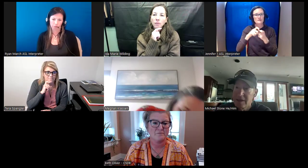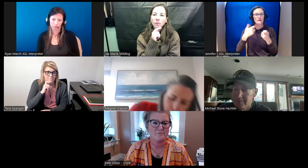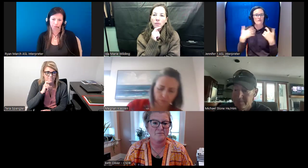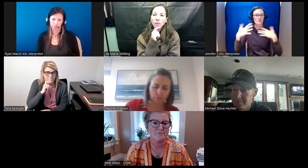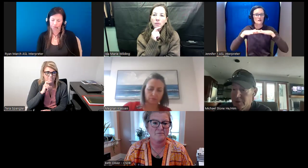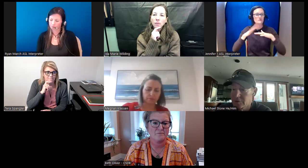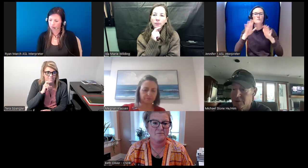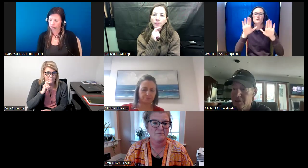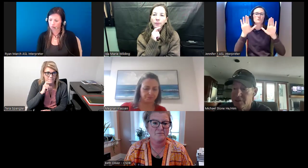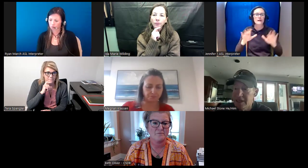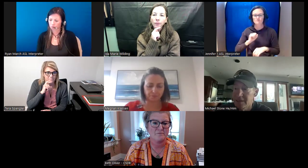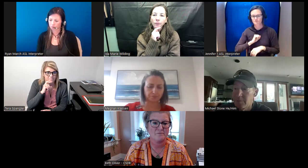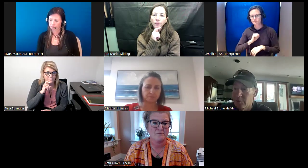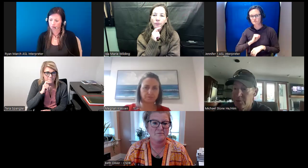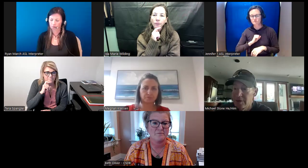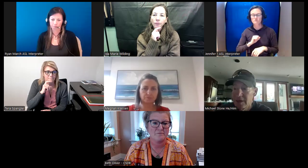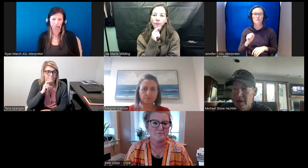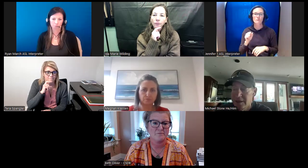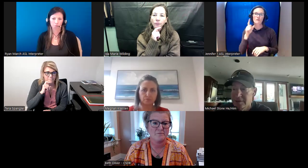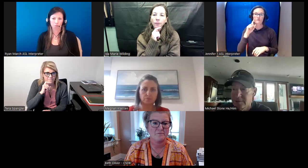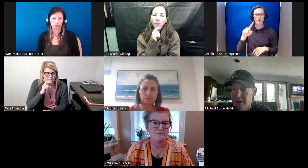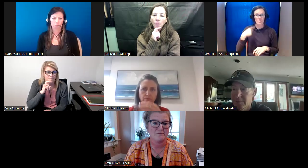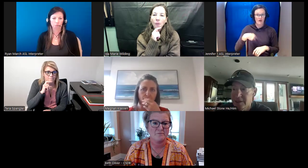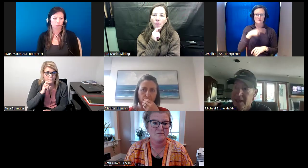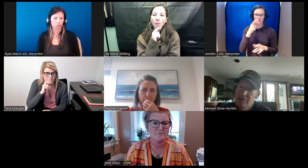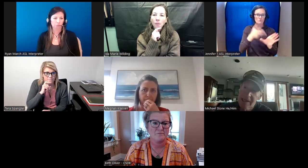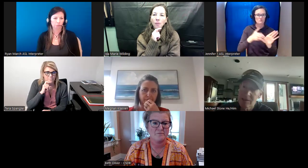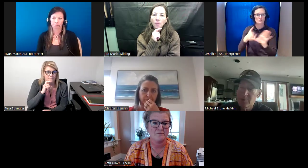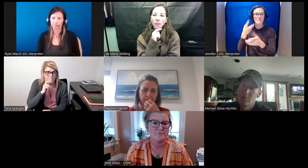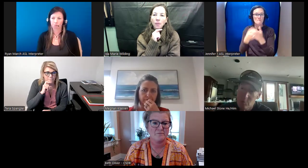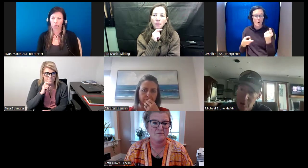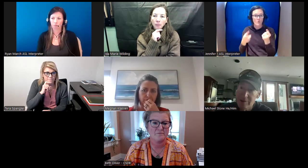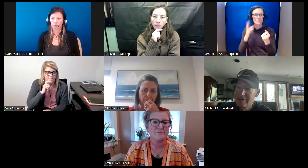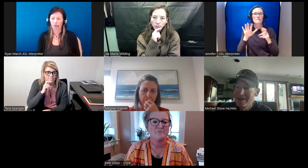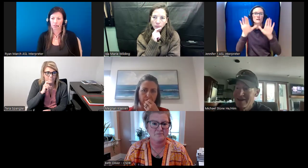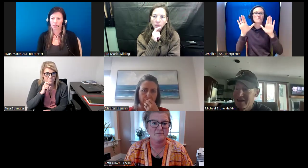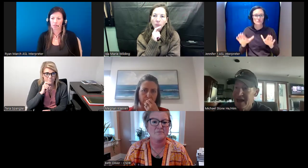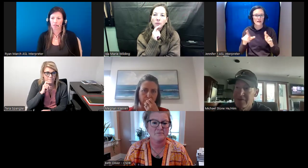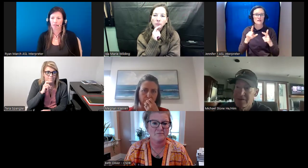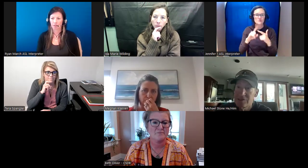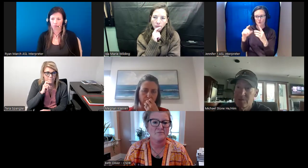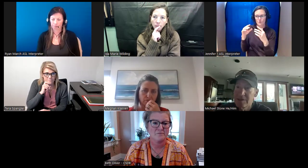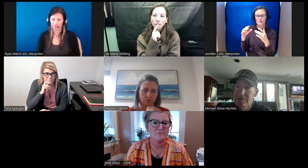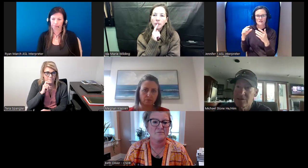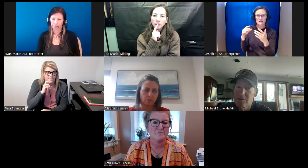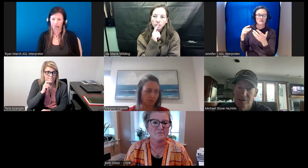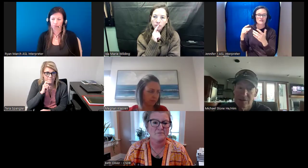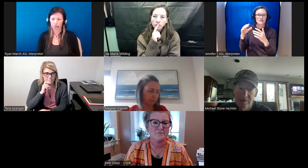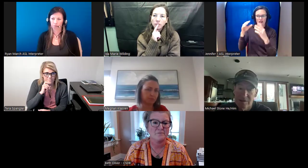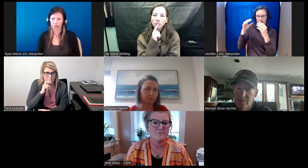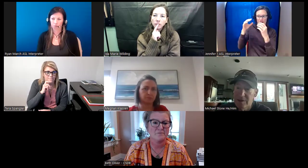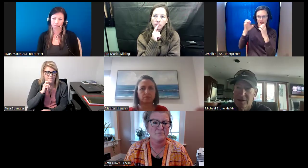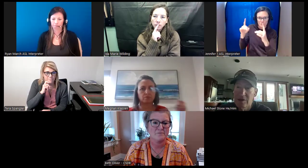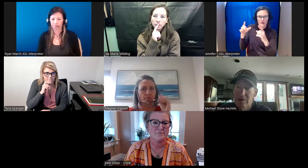us, those of us that are attending both, to be able to educate the people who weren't on this issue, because it's going